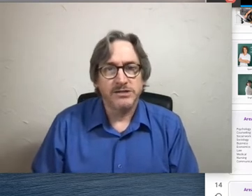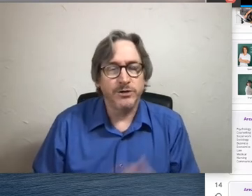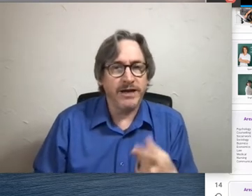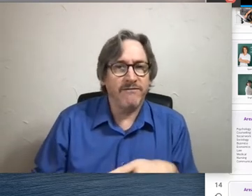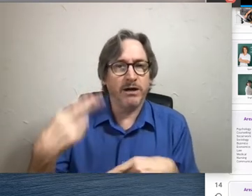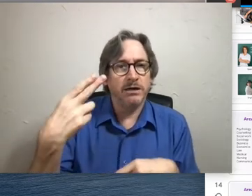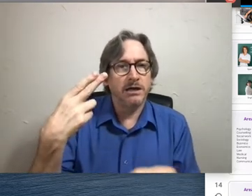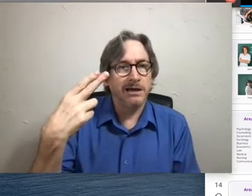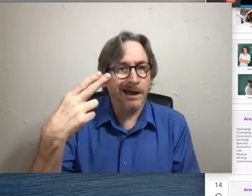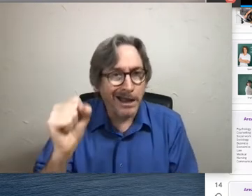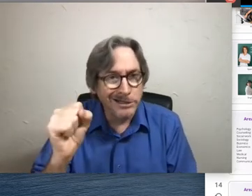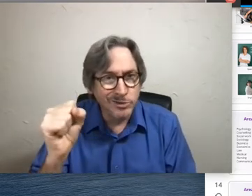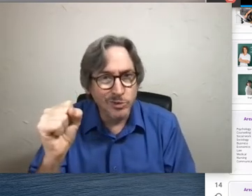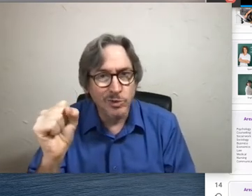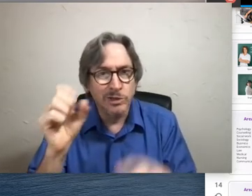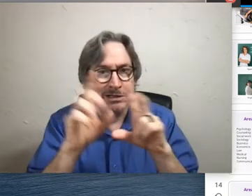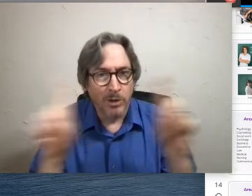So you can have a.